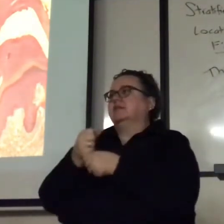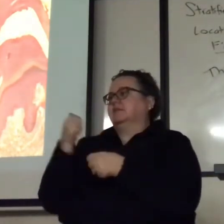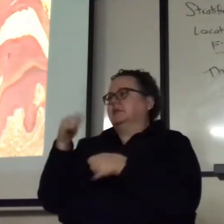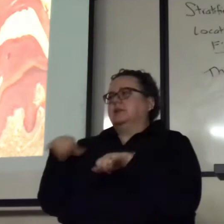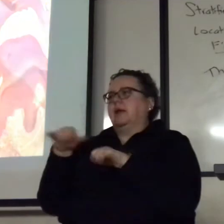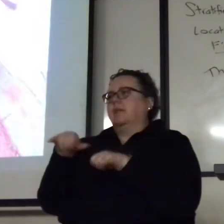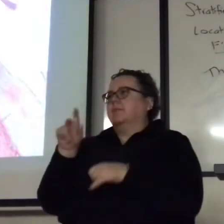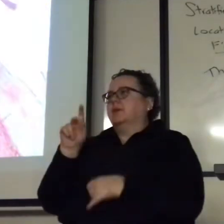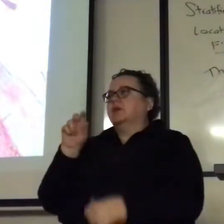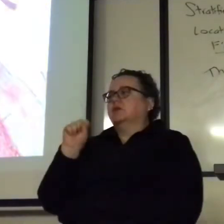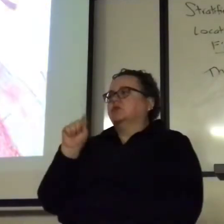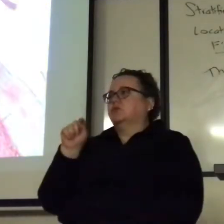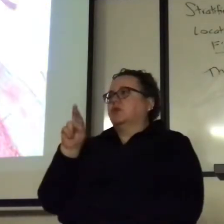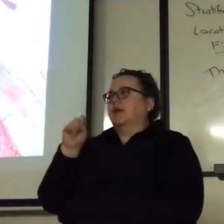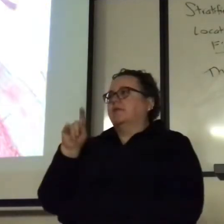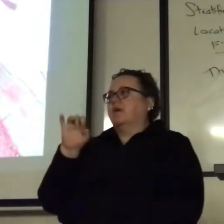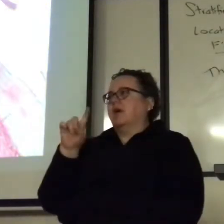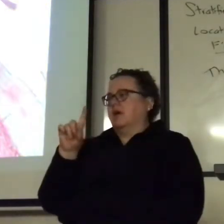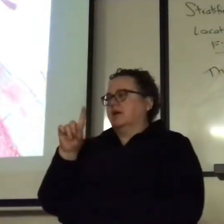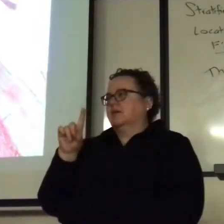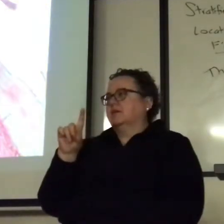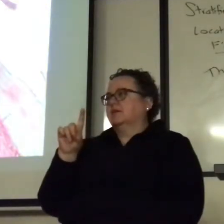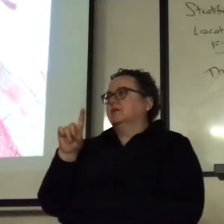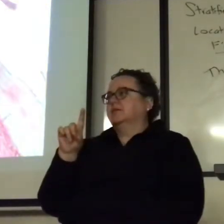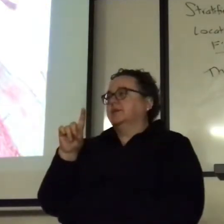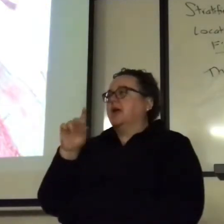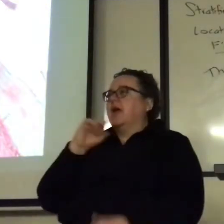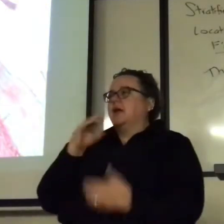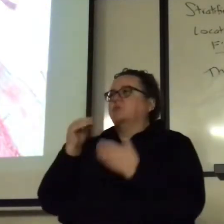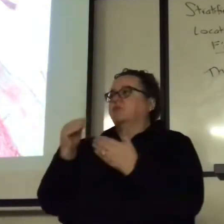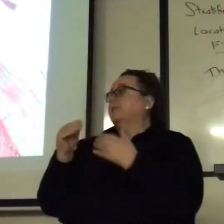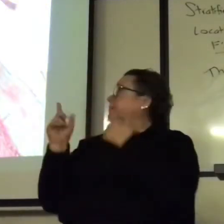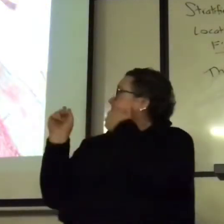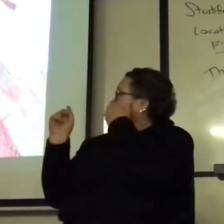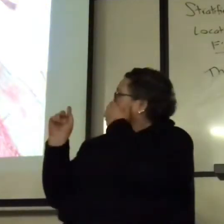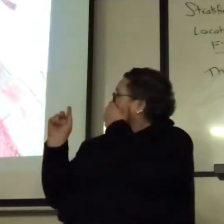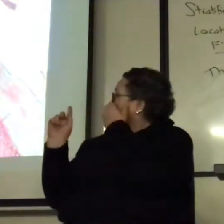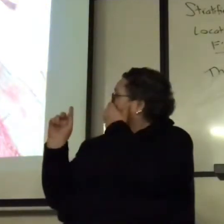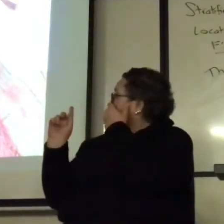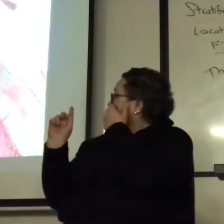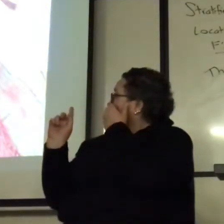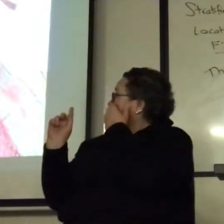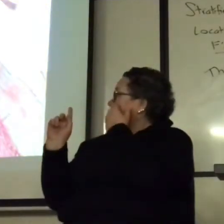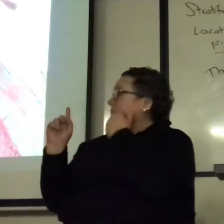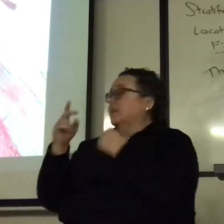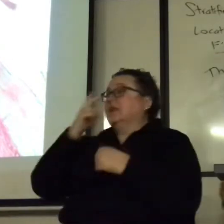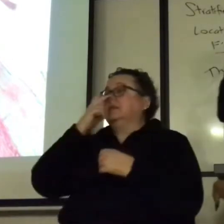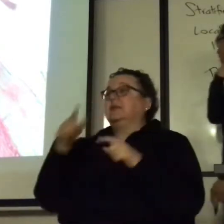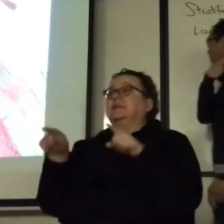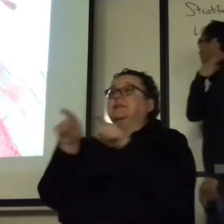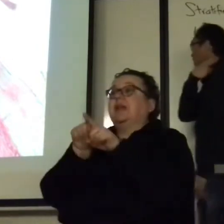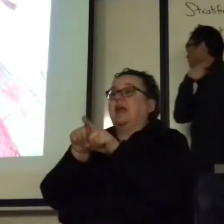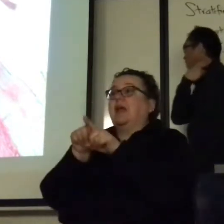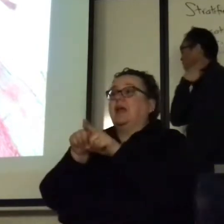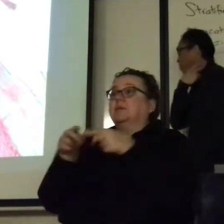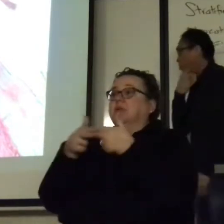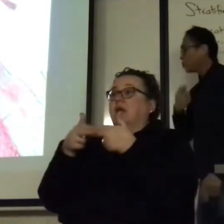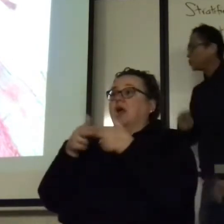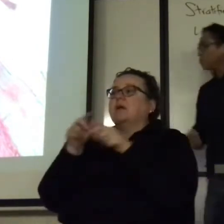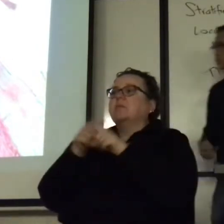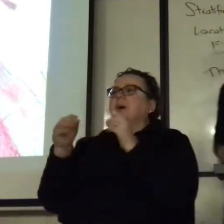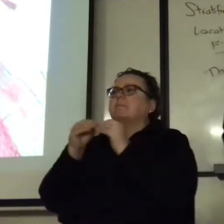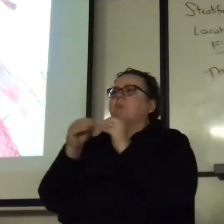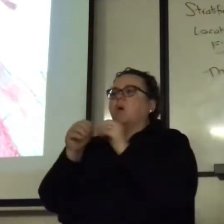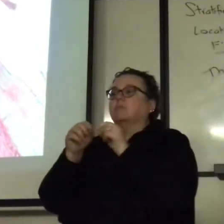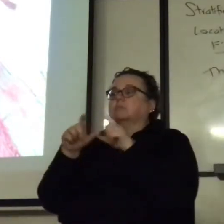epithelial tissue and move on. What I wanted to show you here, same slide, higher mag, it